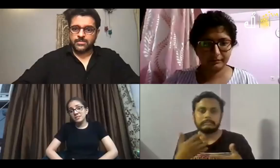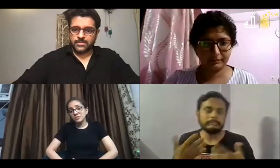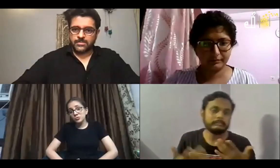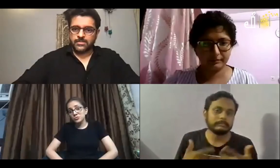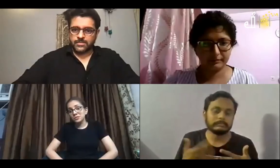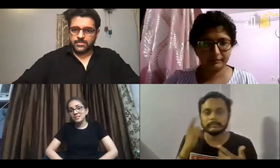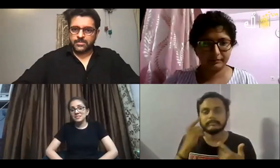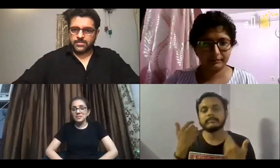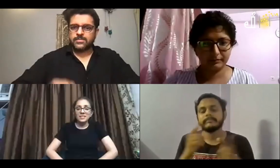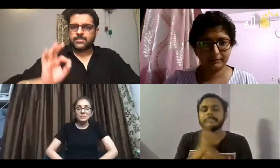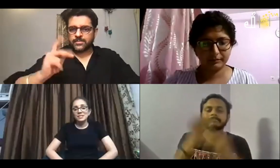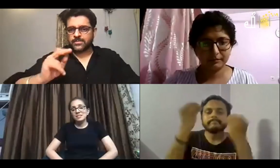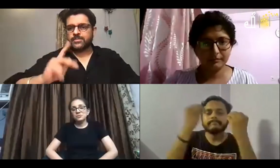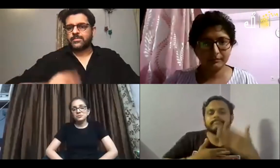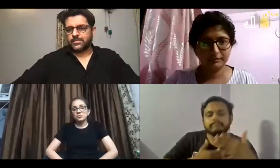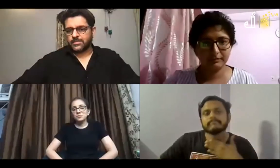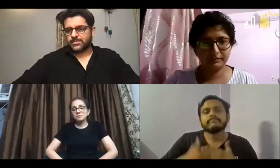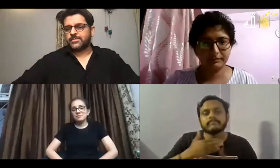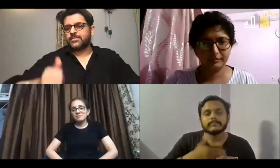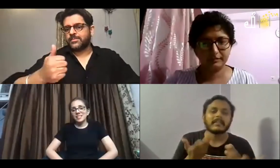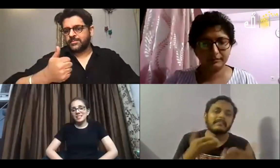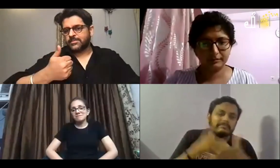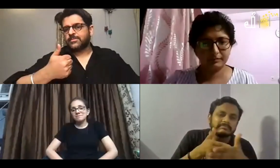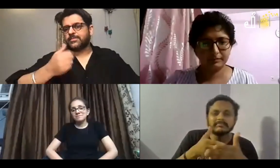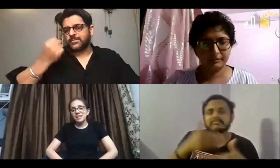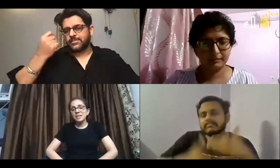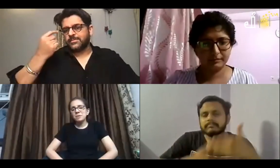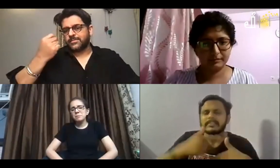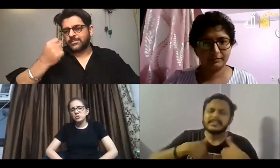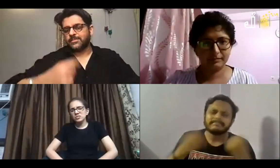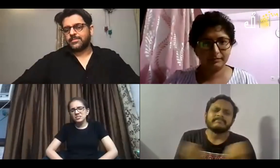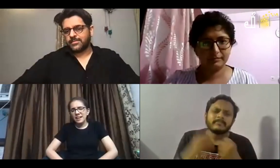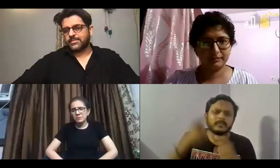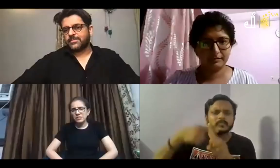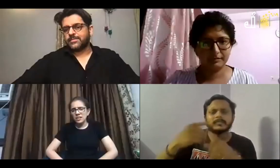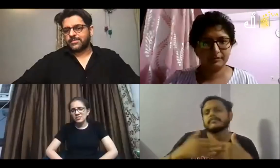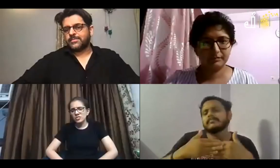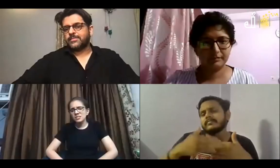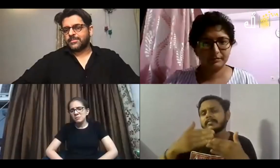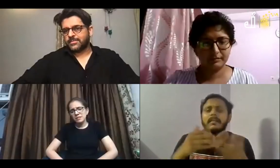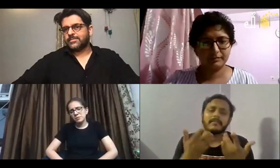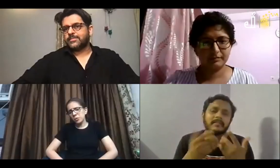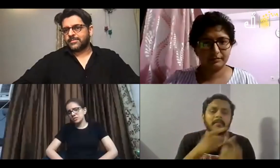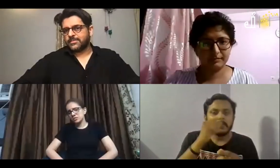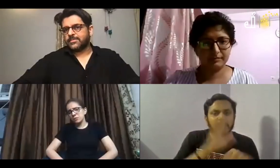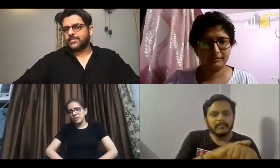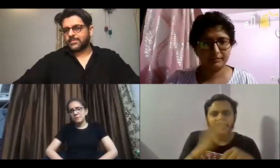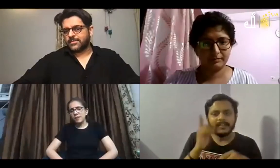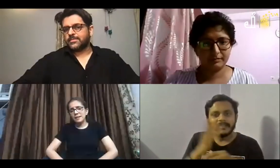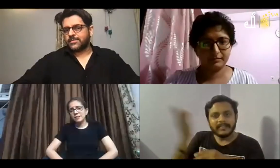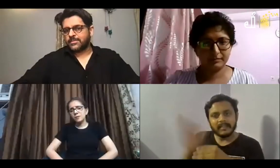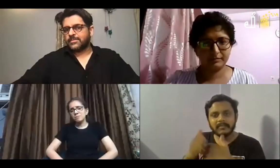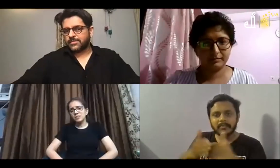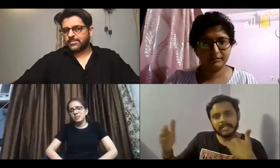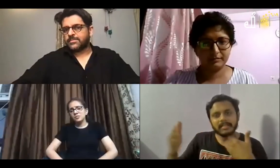even sit close to me, and sometimes, so yeah, I kept my patience. There have been challenges, but I've been positive about life,